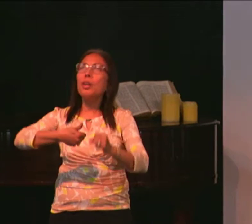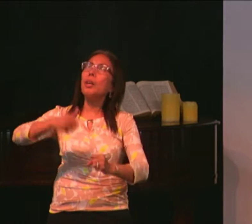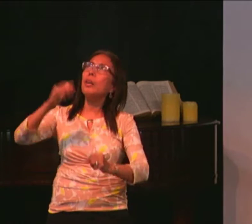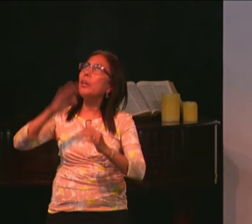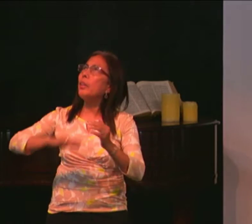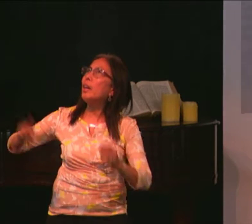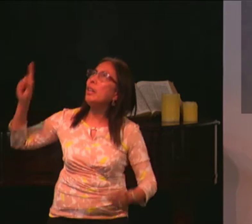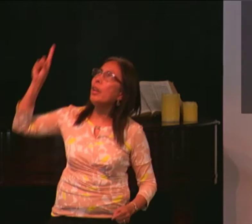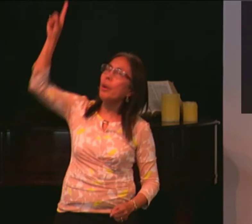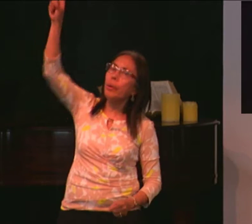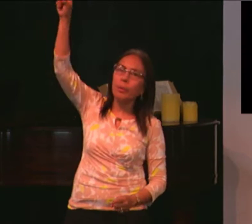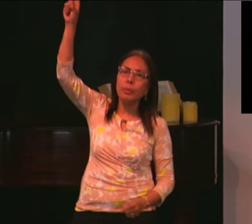stronger than you,